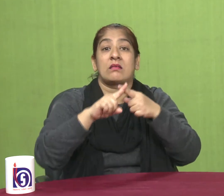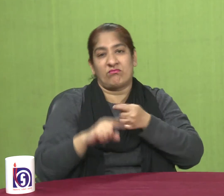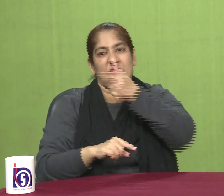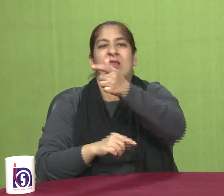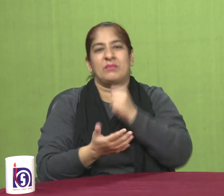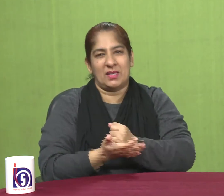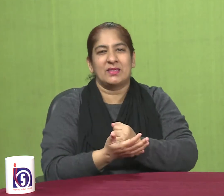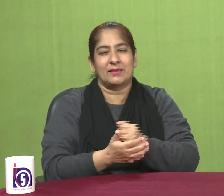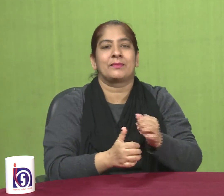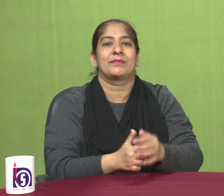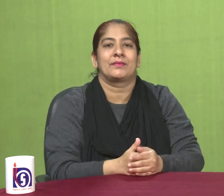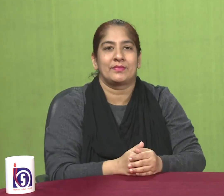and pay export duty.